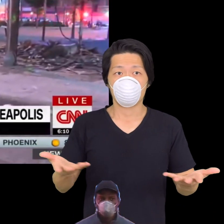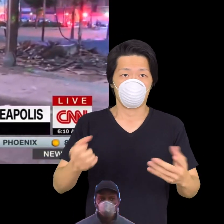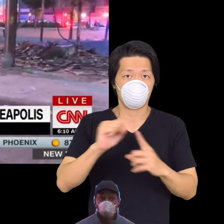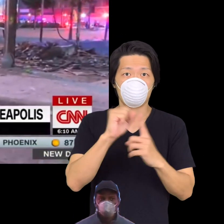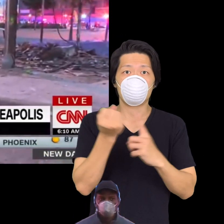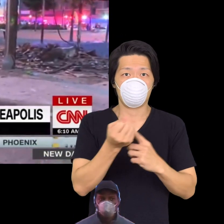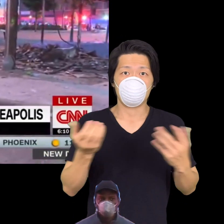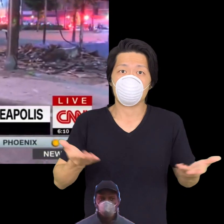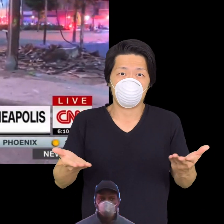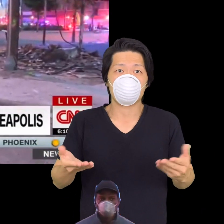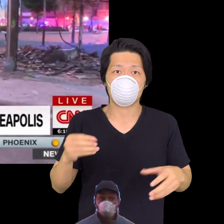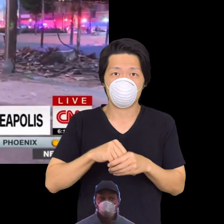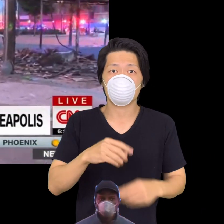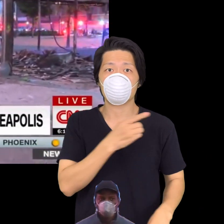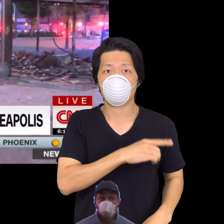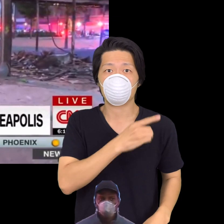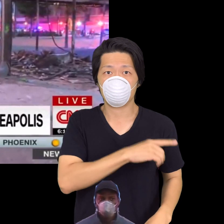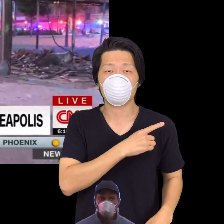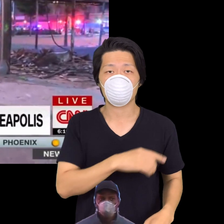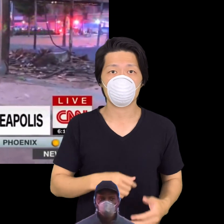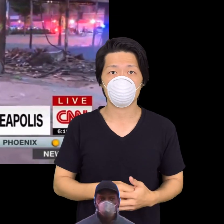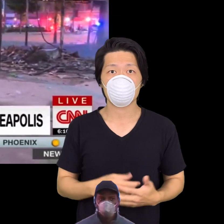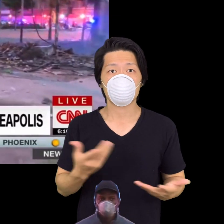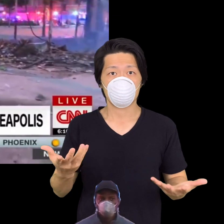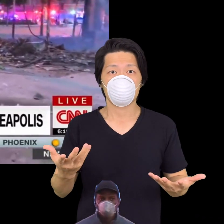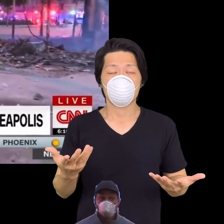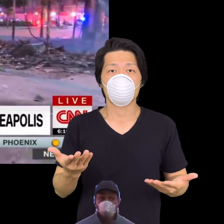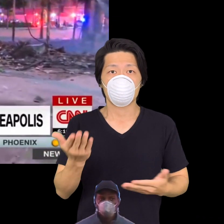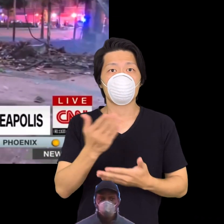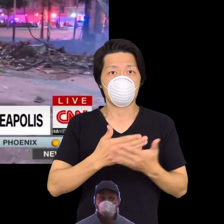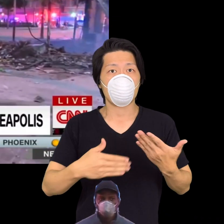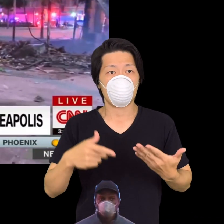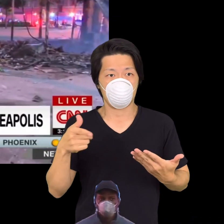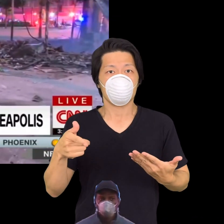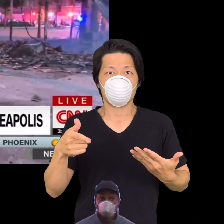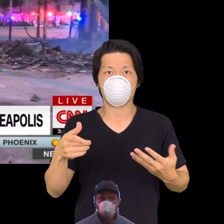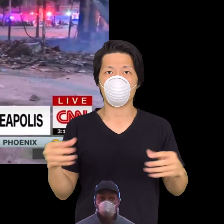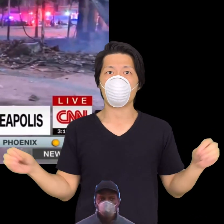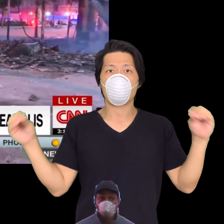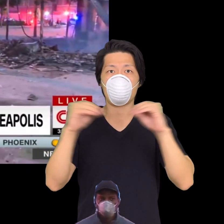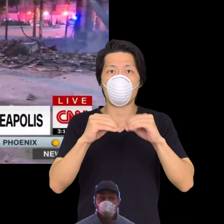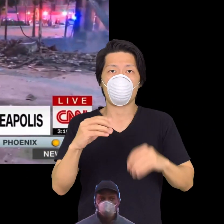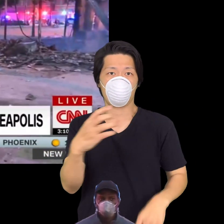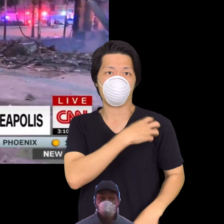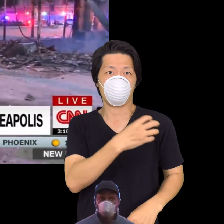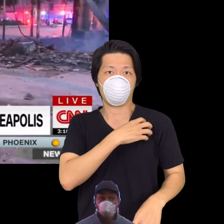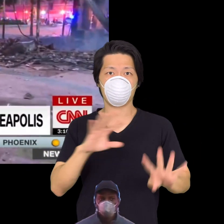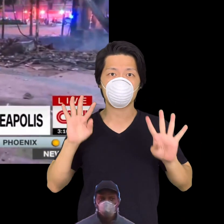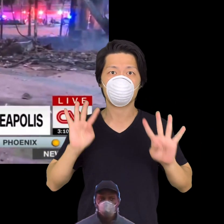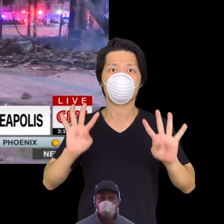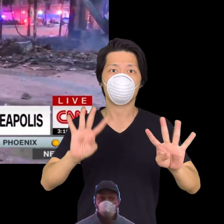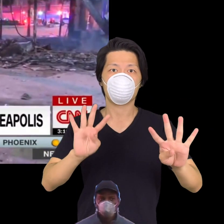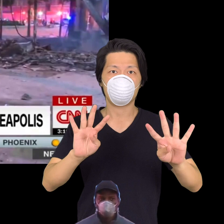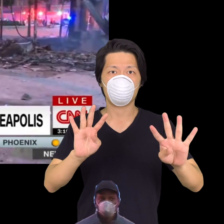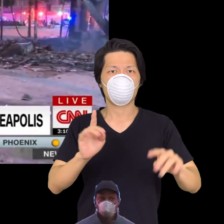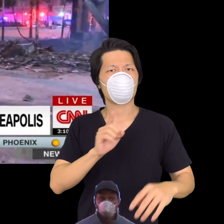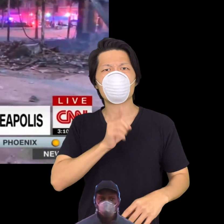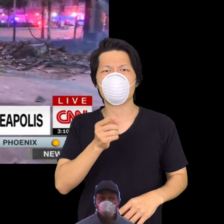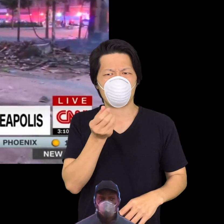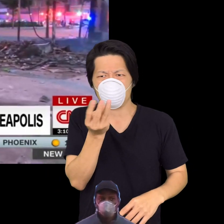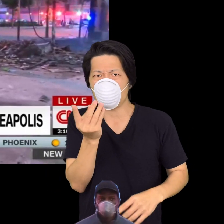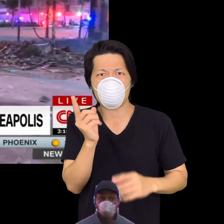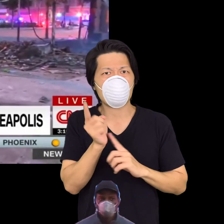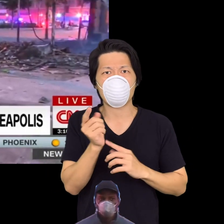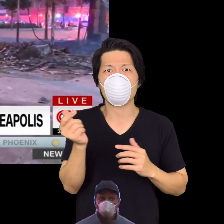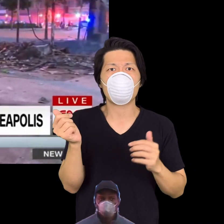And this is a scene here playing out in Minneapolis. This is part of the advanced police presence that we saw come over the course of